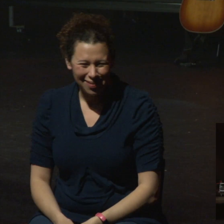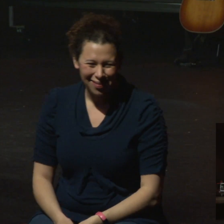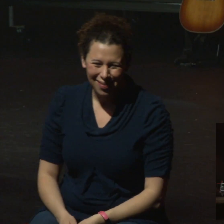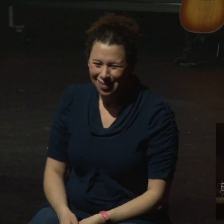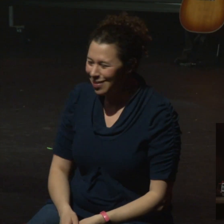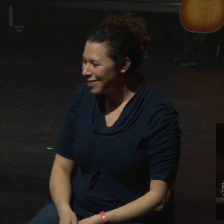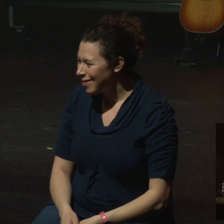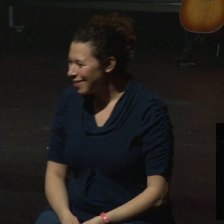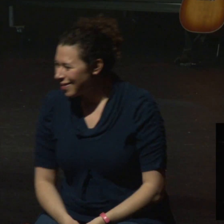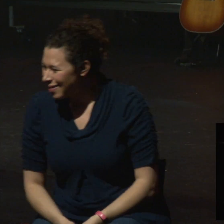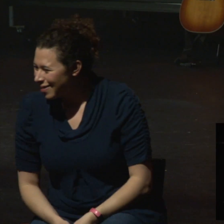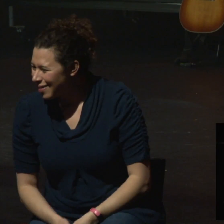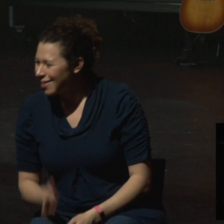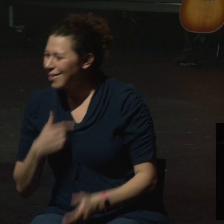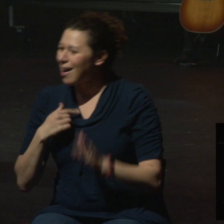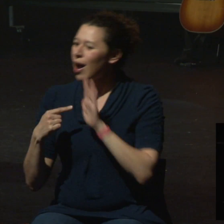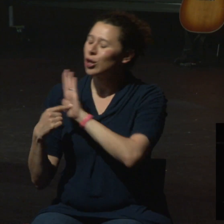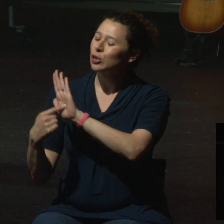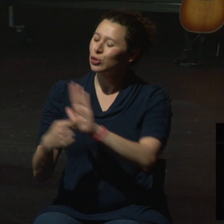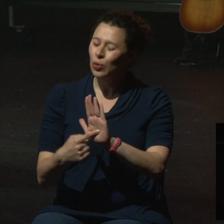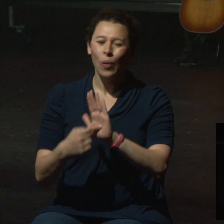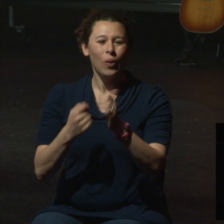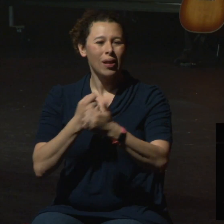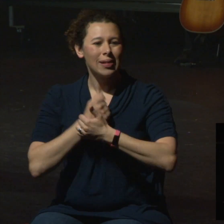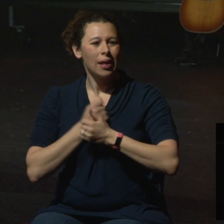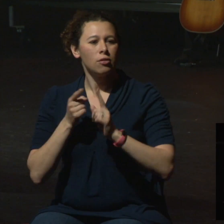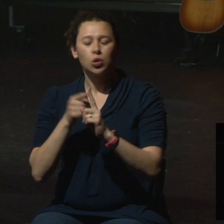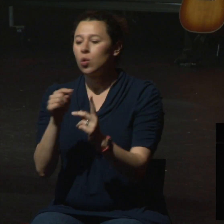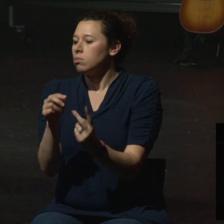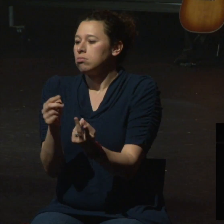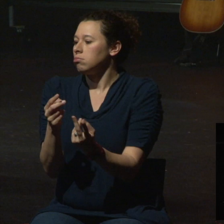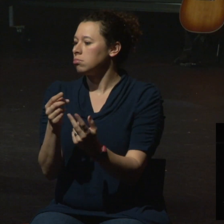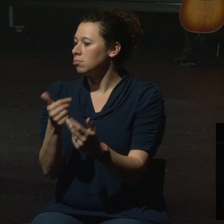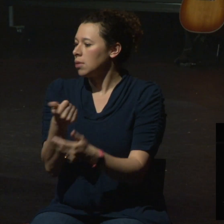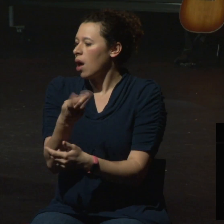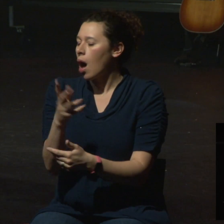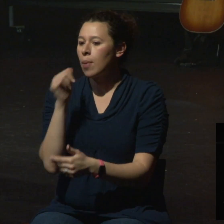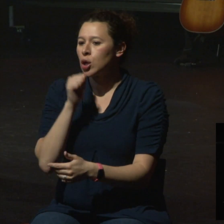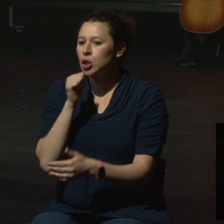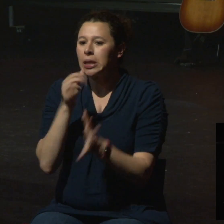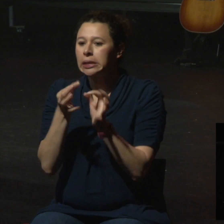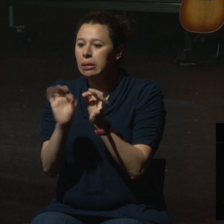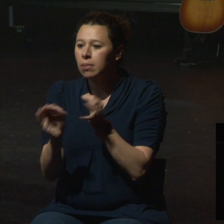I got to show some love to a couple of girls by simply bringing Gatorade.